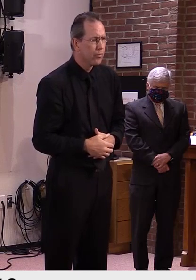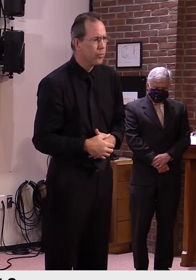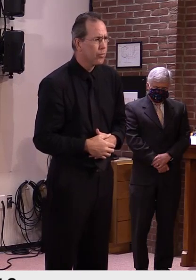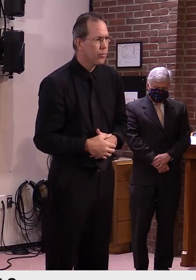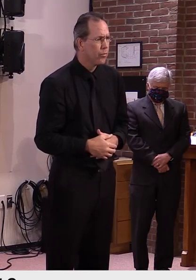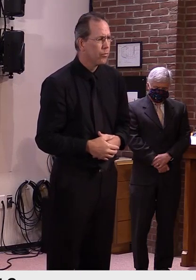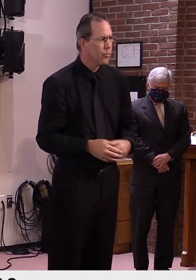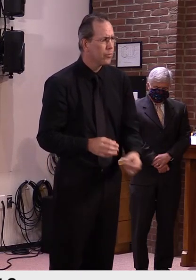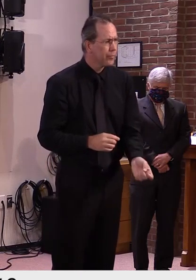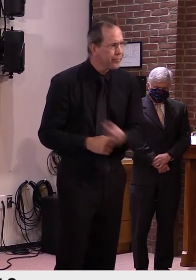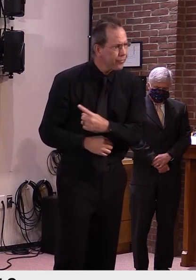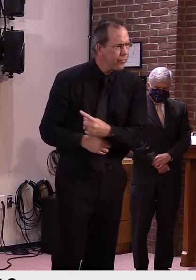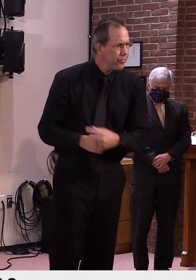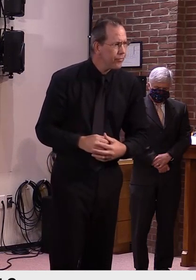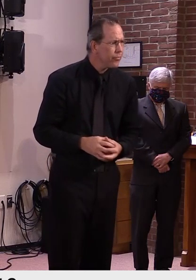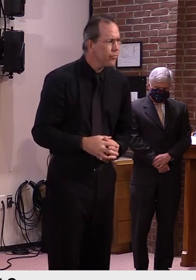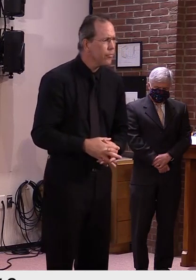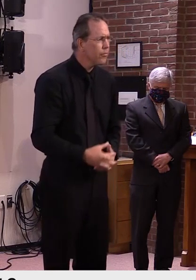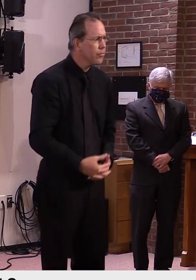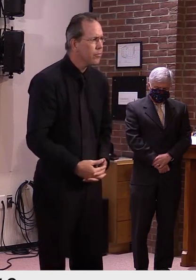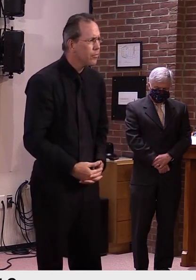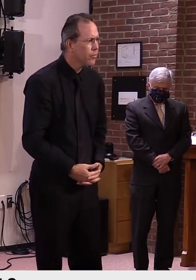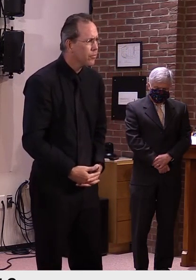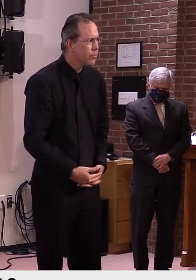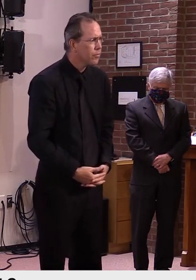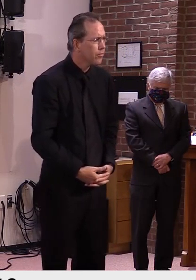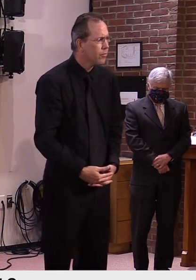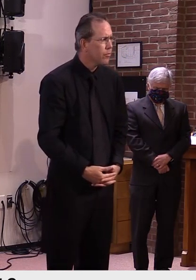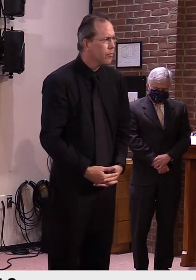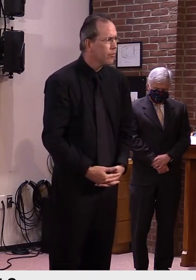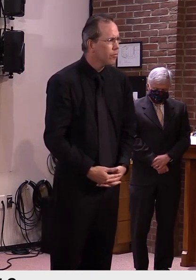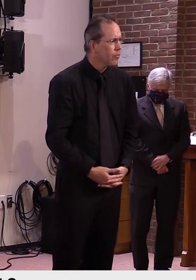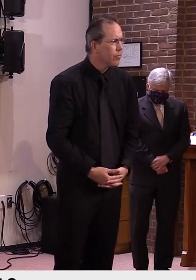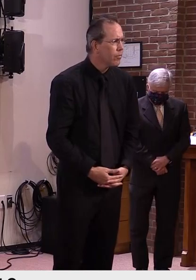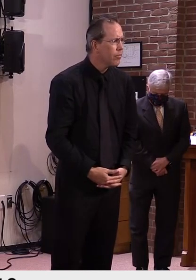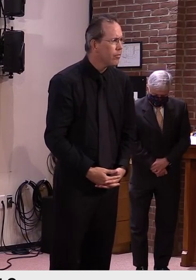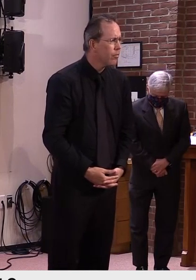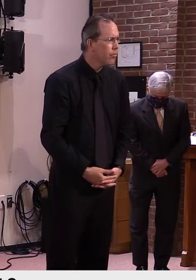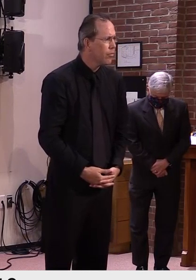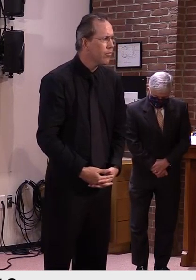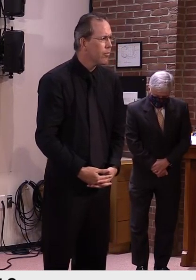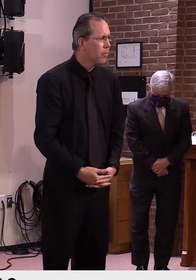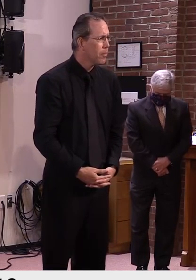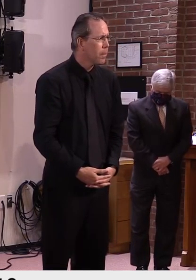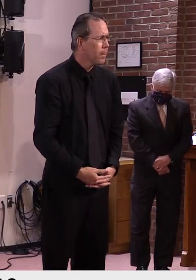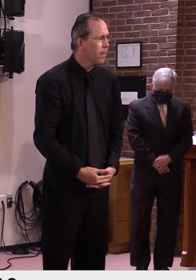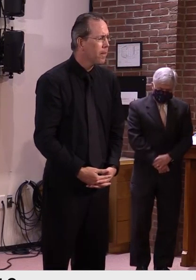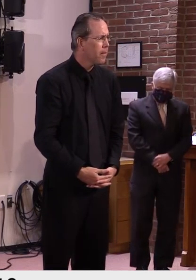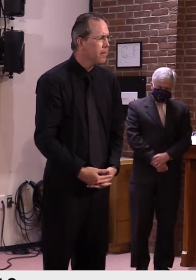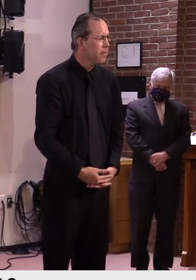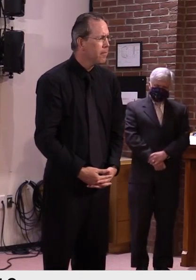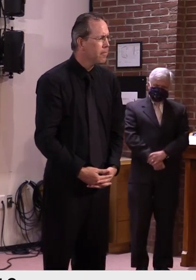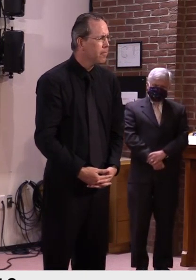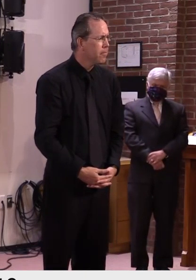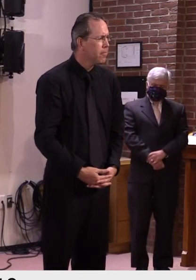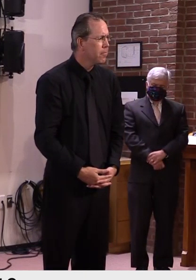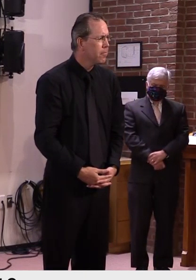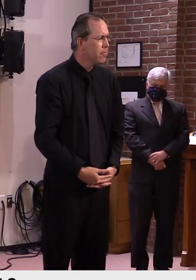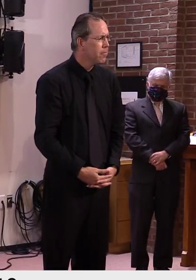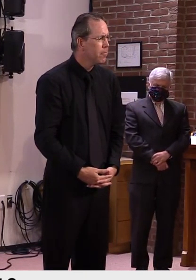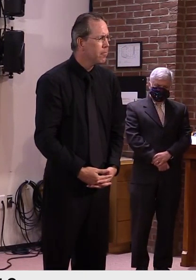crowd control chemicals, how to stay safe and healthy in jail. Has your administration spoken with Vermont's